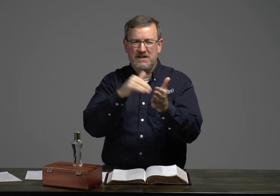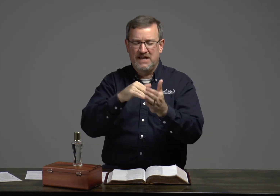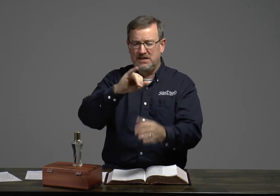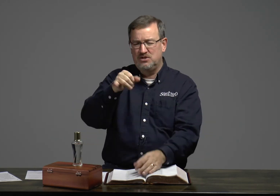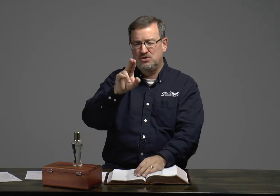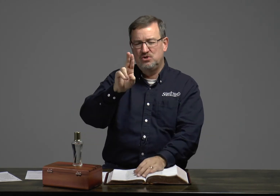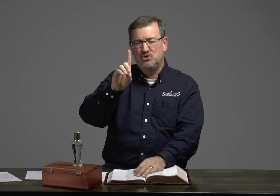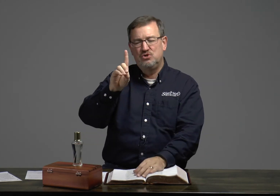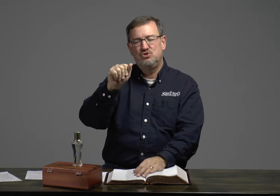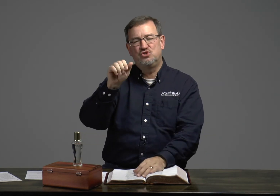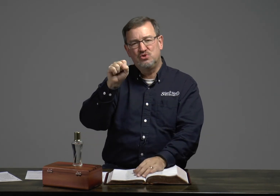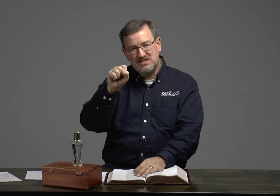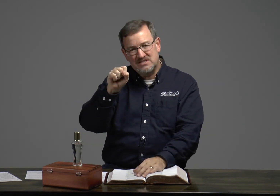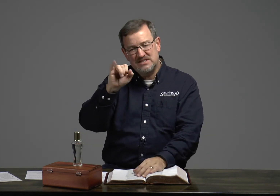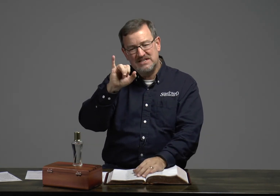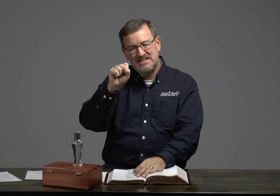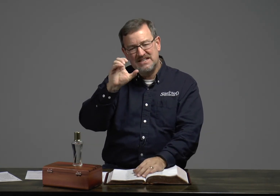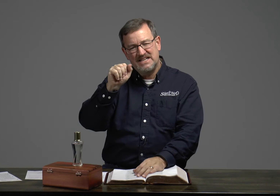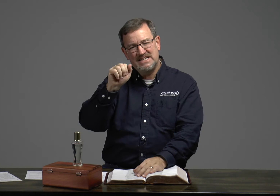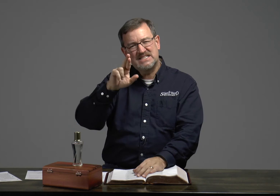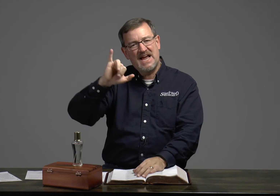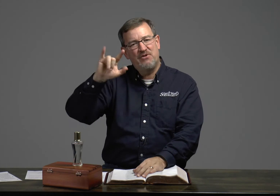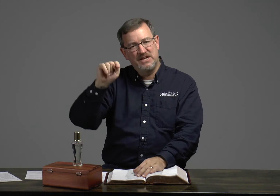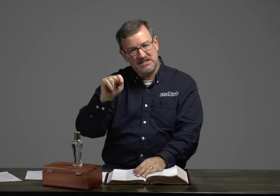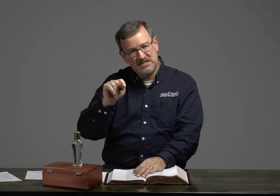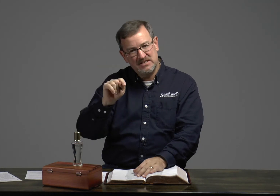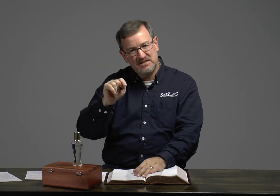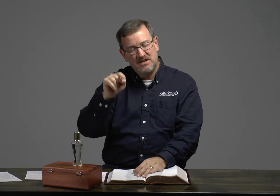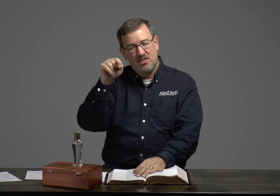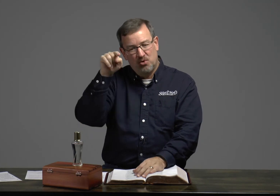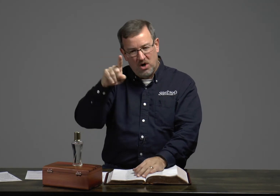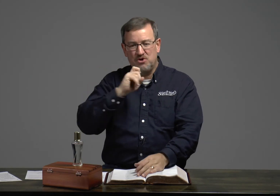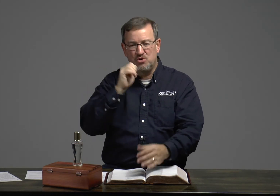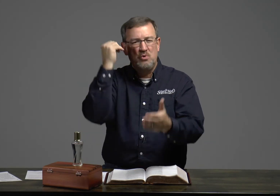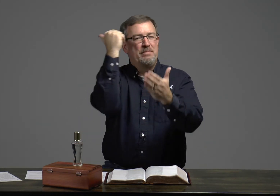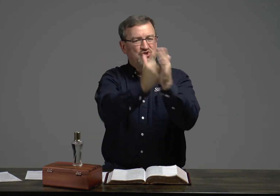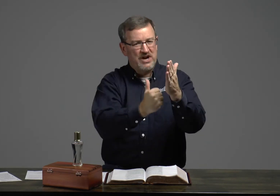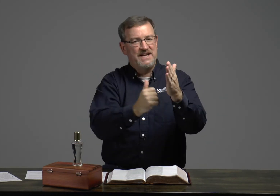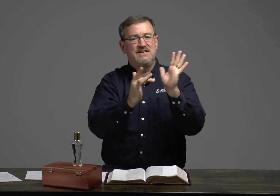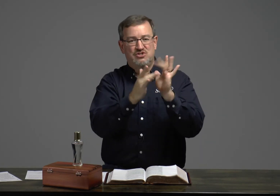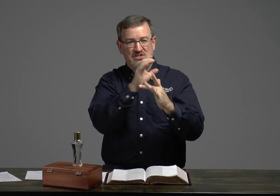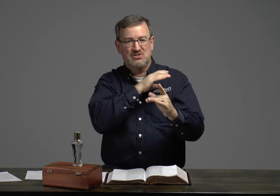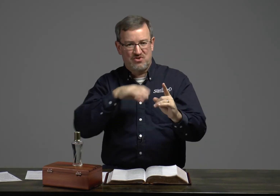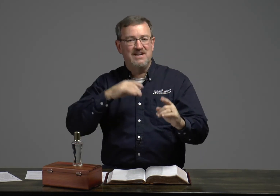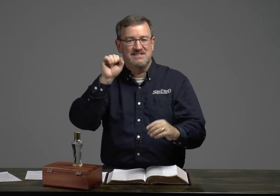again, Judas Iscariot, the one who betrayed Jesus Christ,